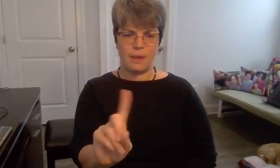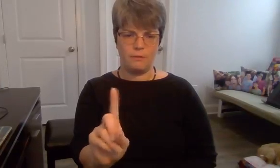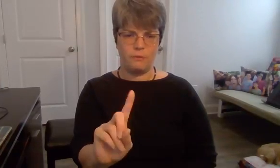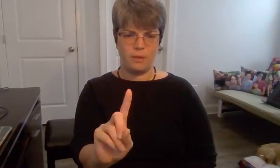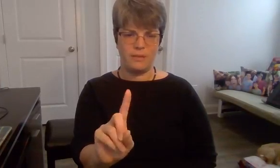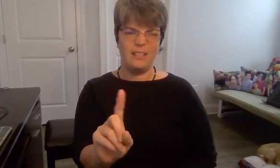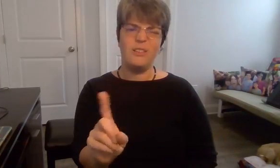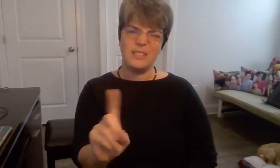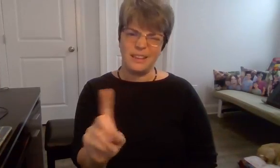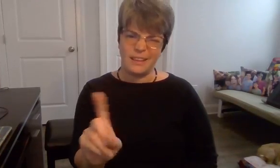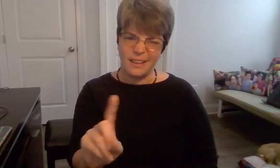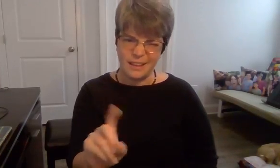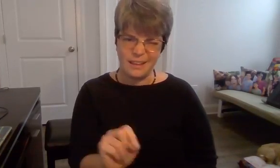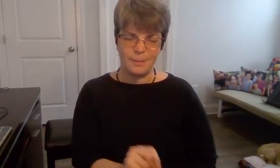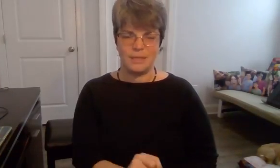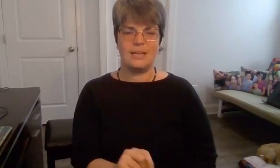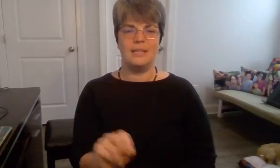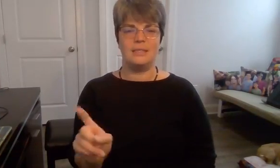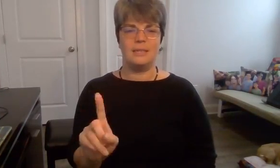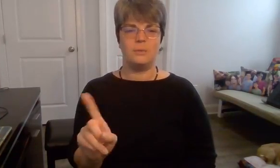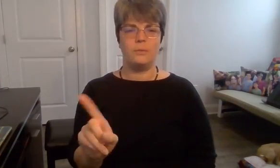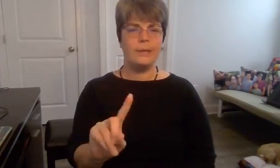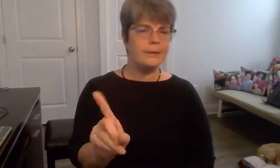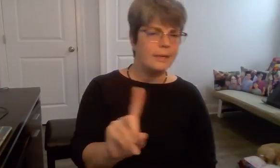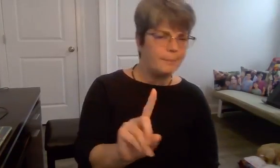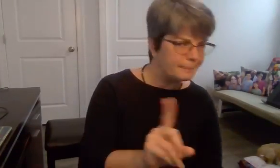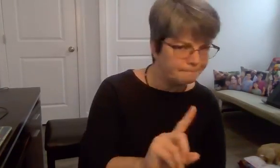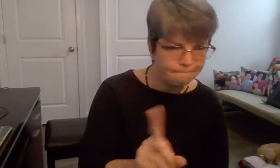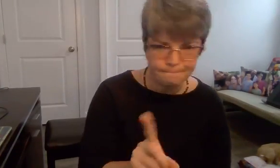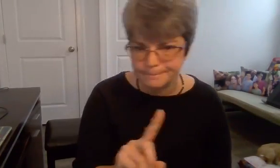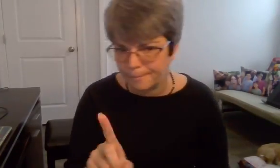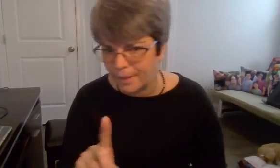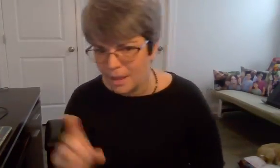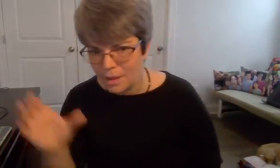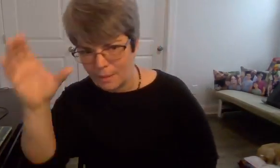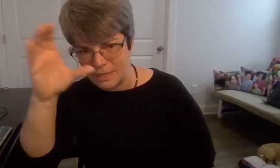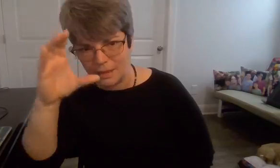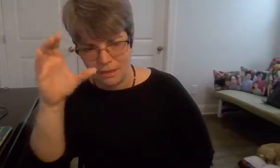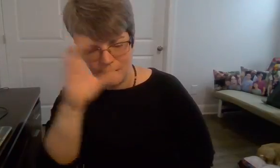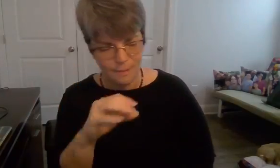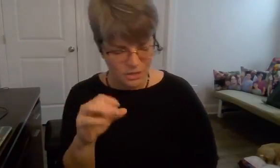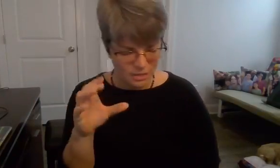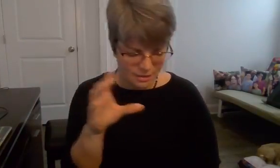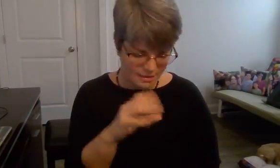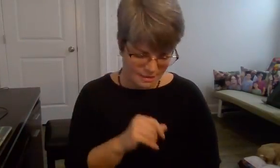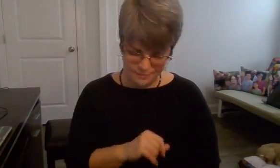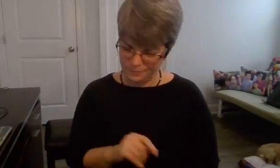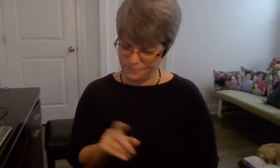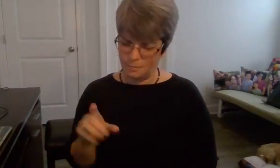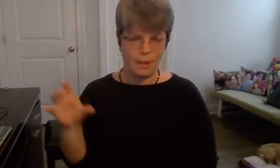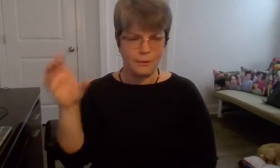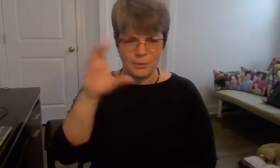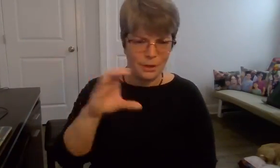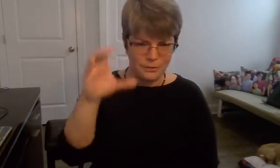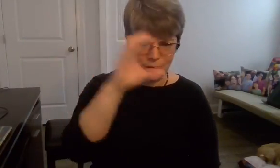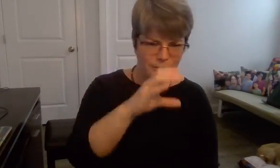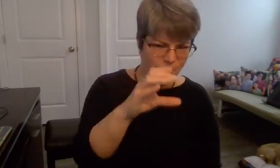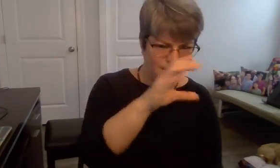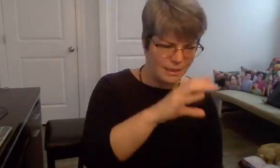and forth. It looks like, but it's not. It's where could it be? It's like a little, I imagine the Microsoft little,